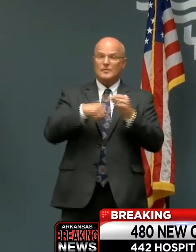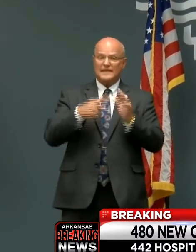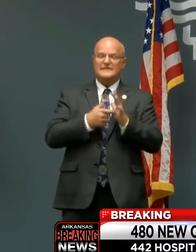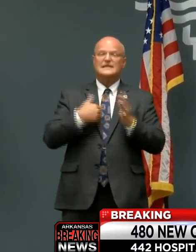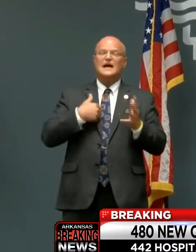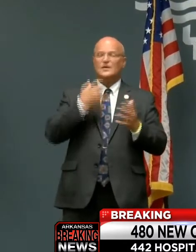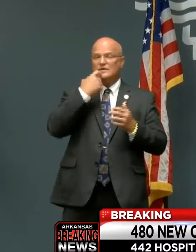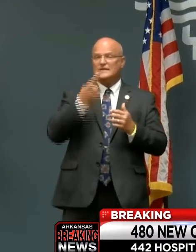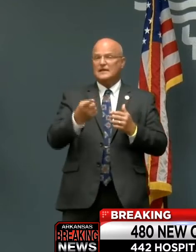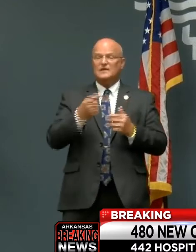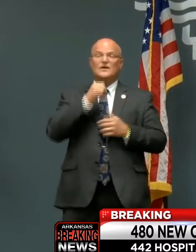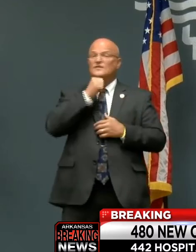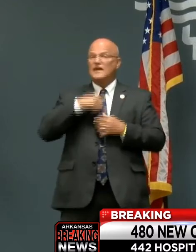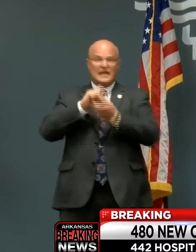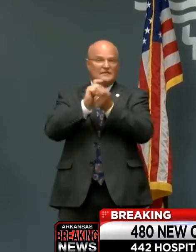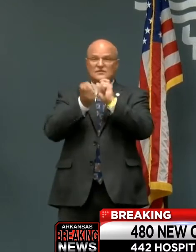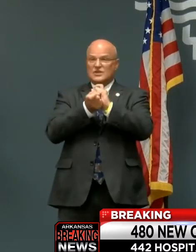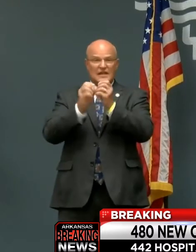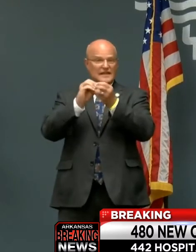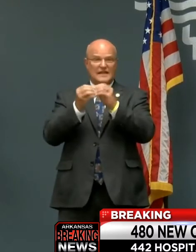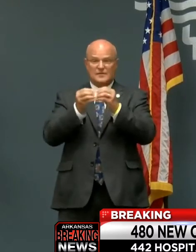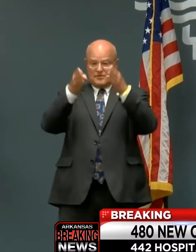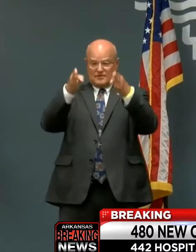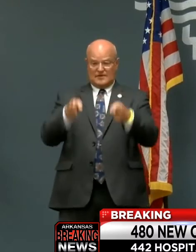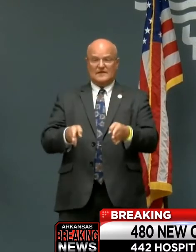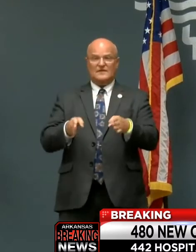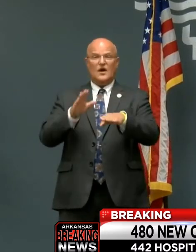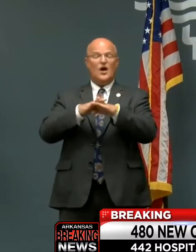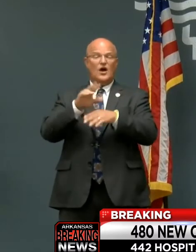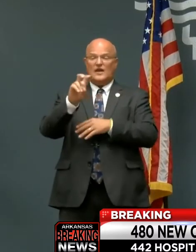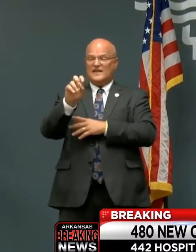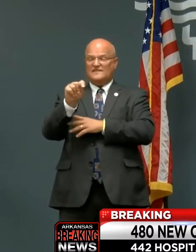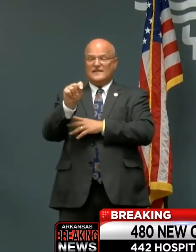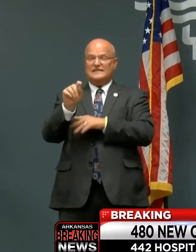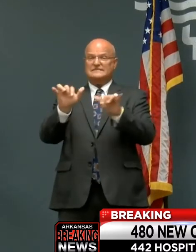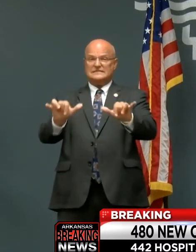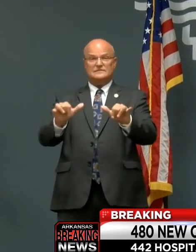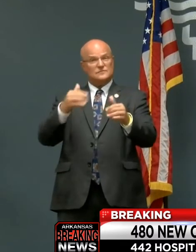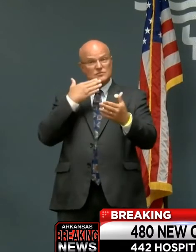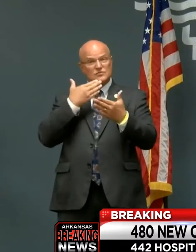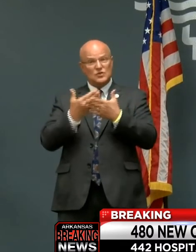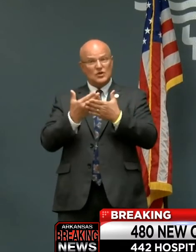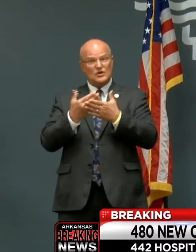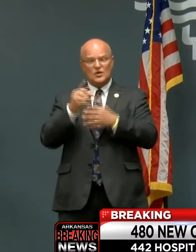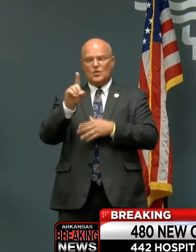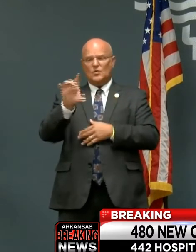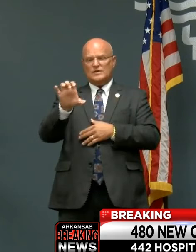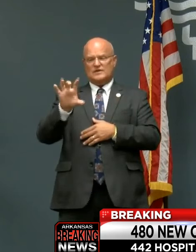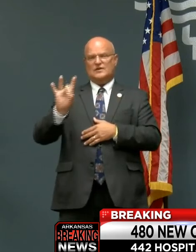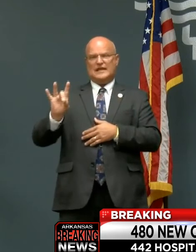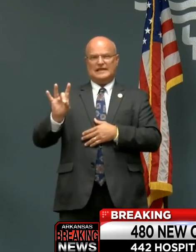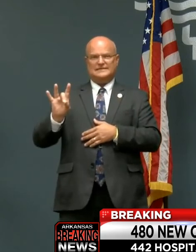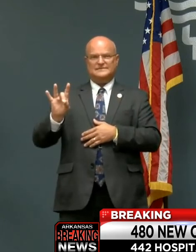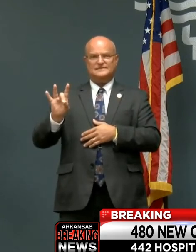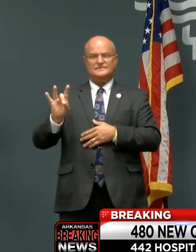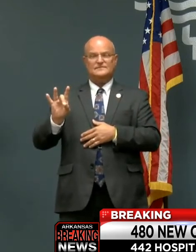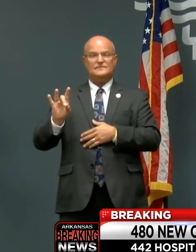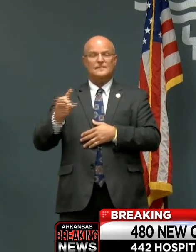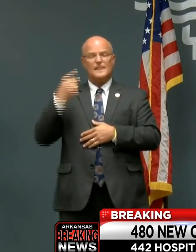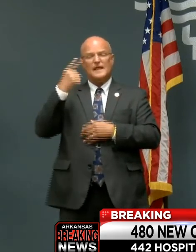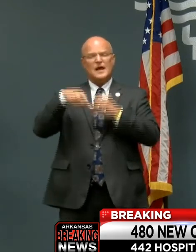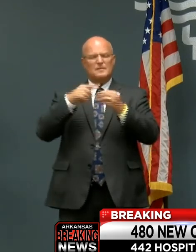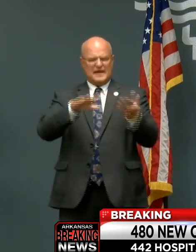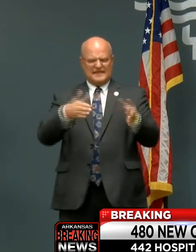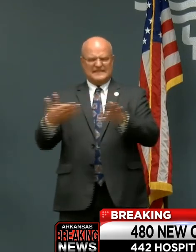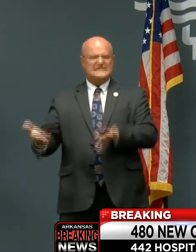let me tell you that we've not had a change in the number of individuals on a ventilator, which is good. It's still at 108. Concerning the deaths,